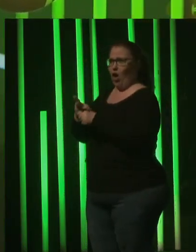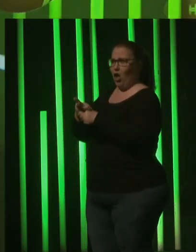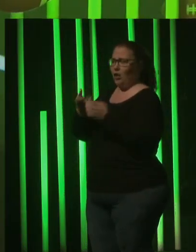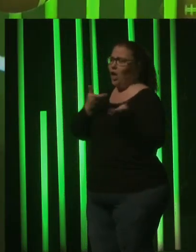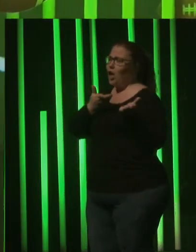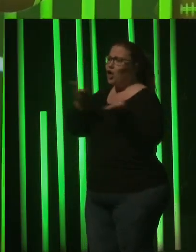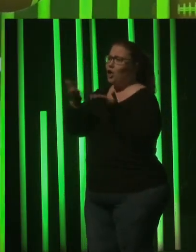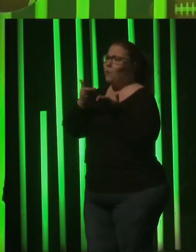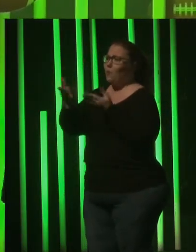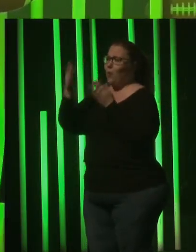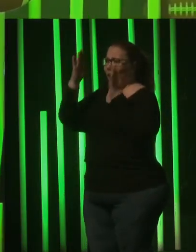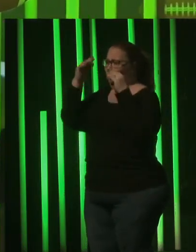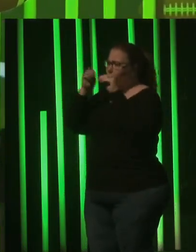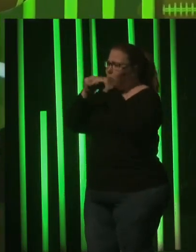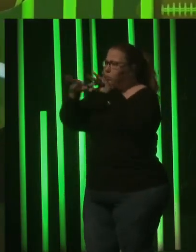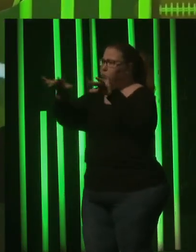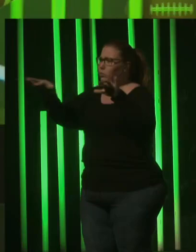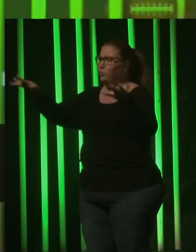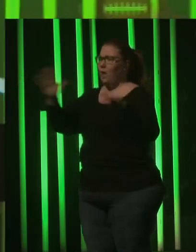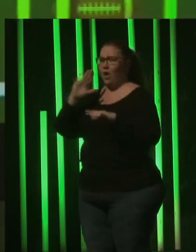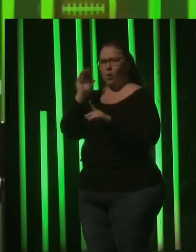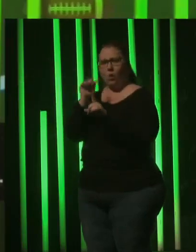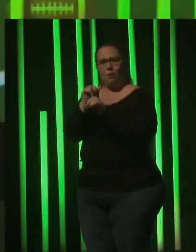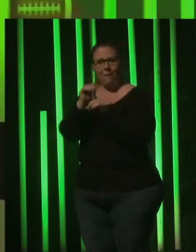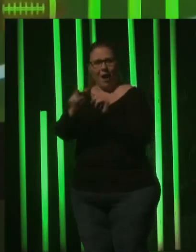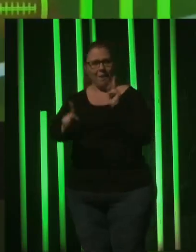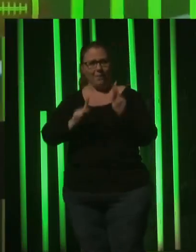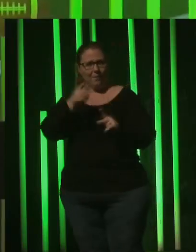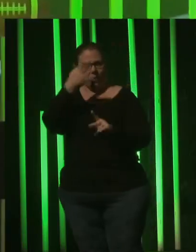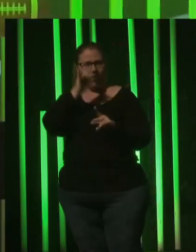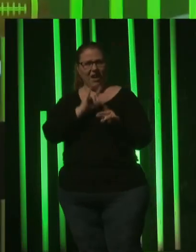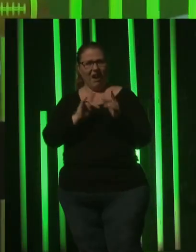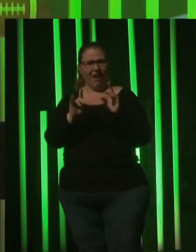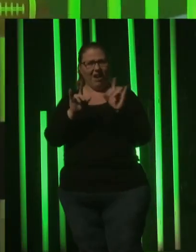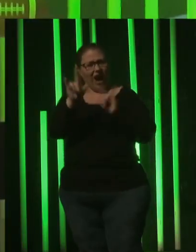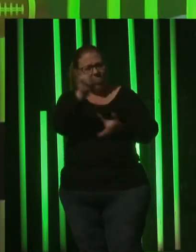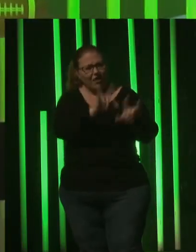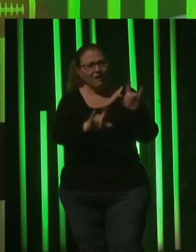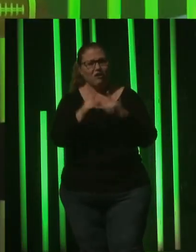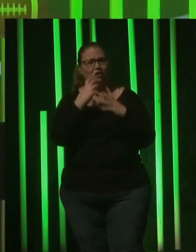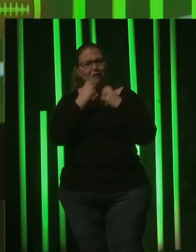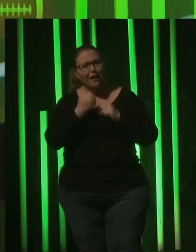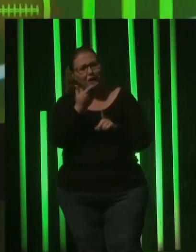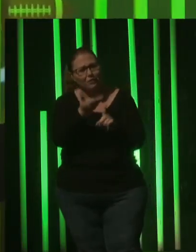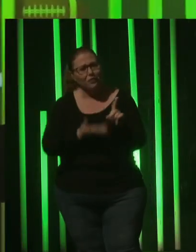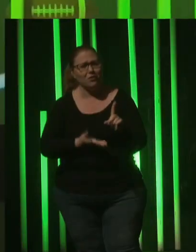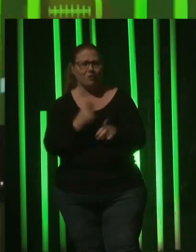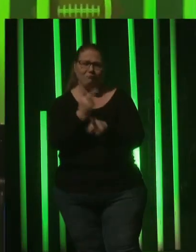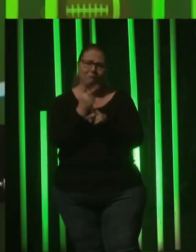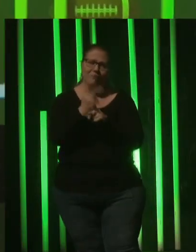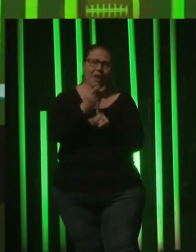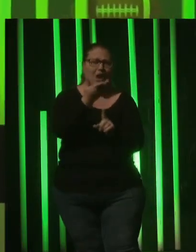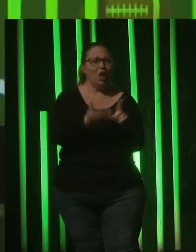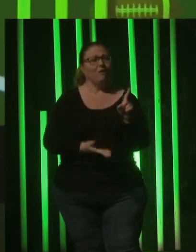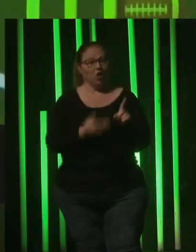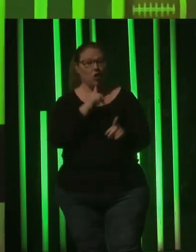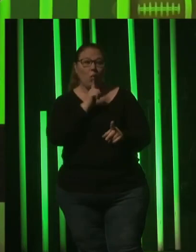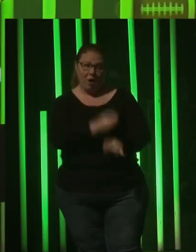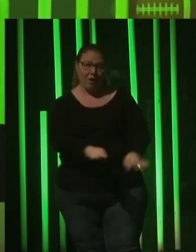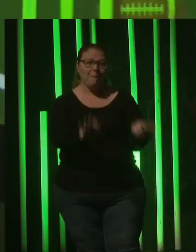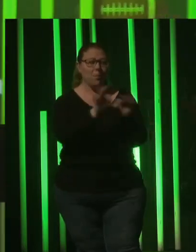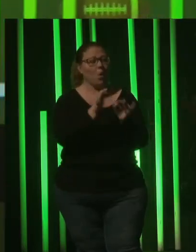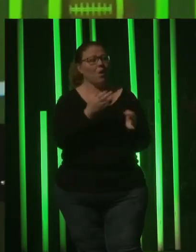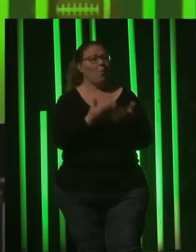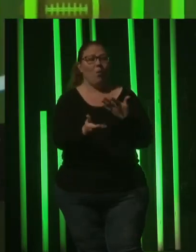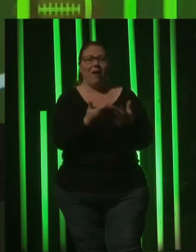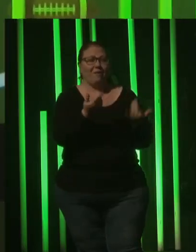of hope. You are to remind people that God loves you and cares for you. You are somebody. And what you're going through,